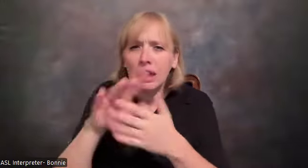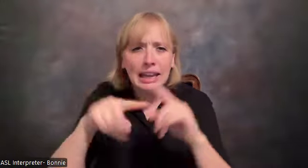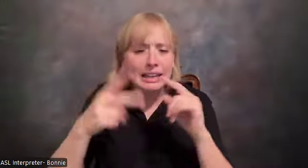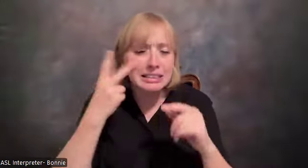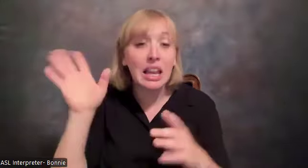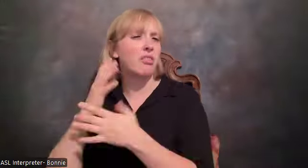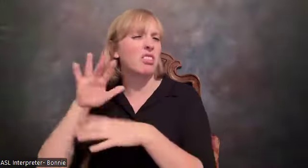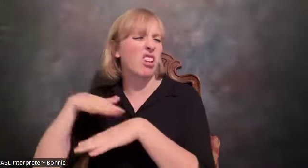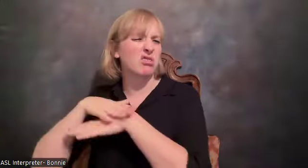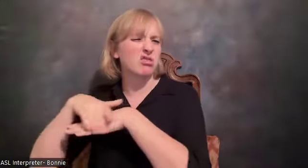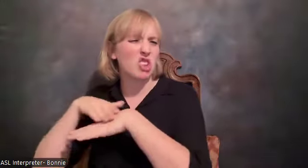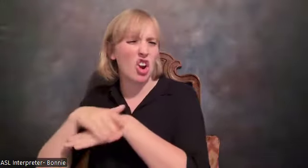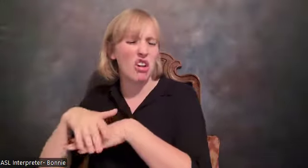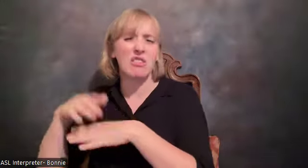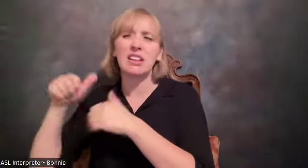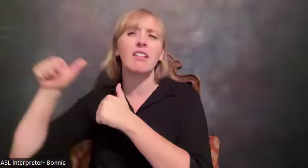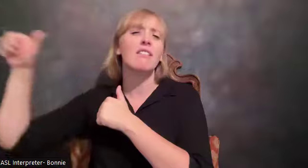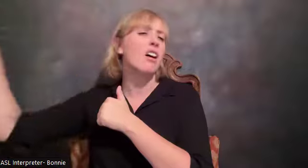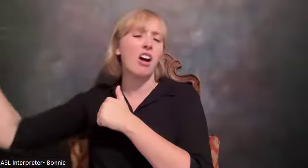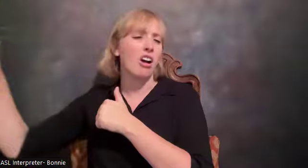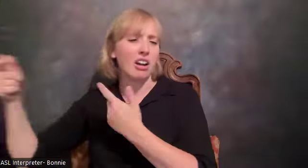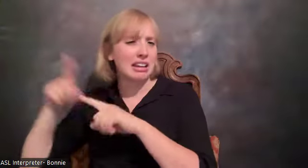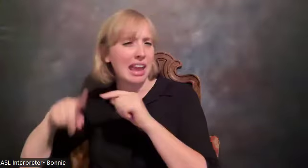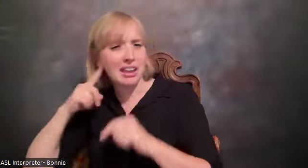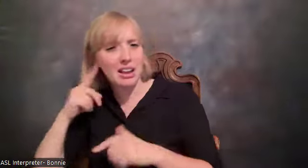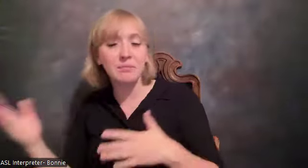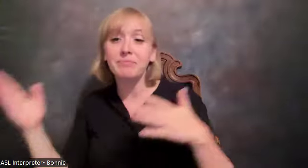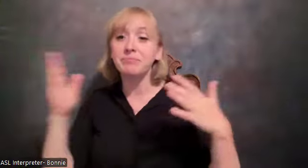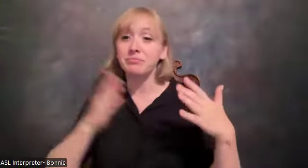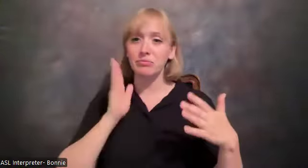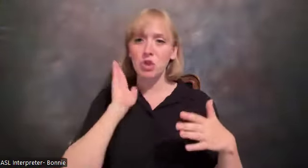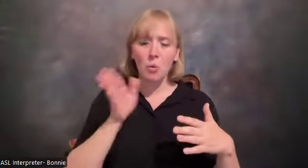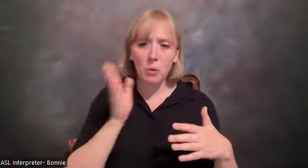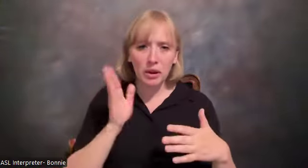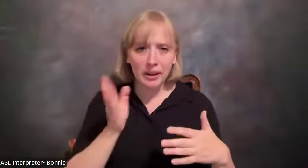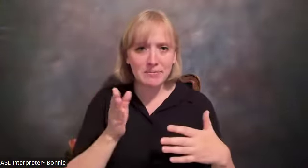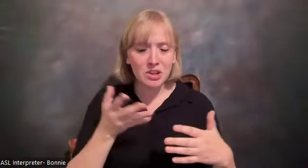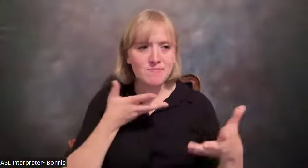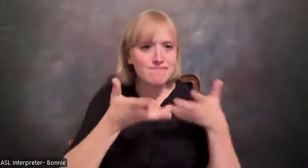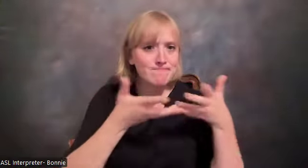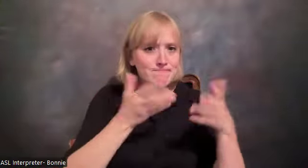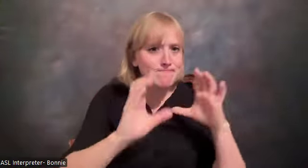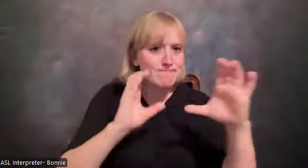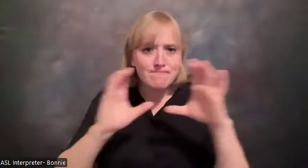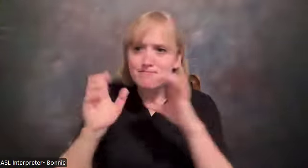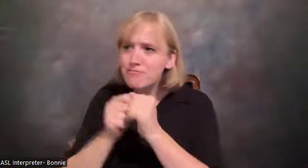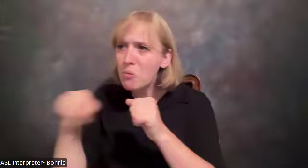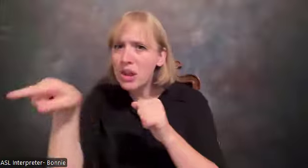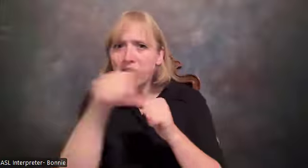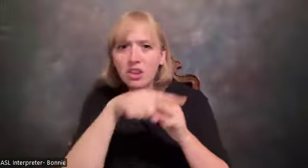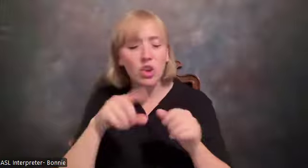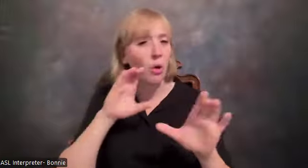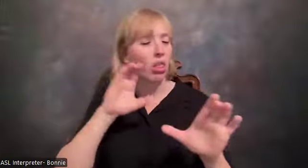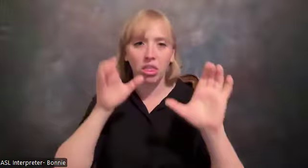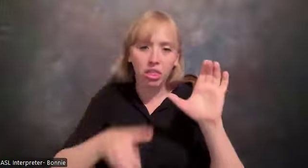The music would start to sound shallow and off in the distance. And I would have a really hard time keeping a conversation